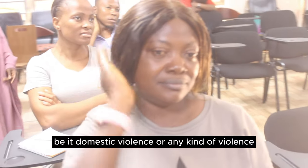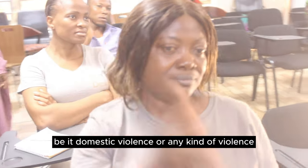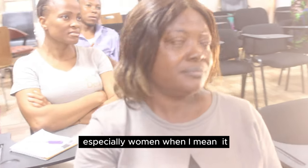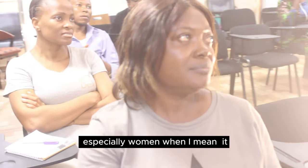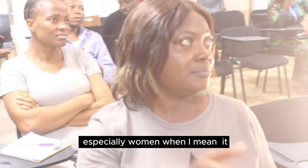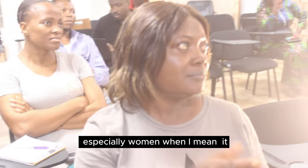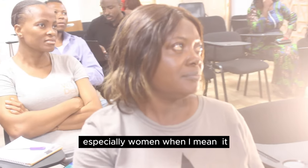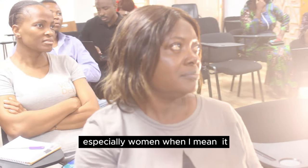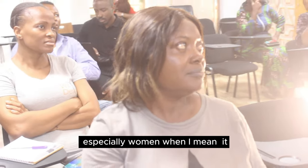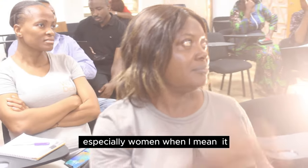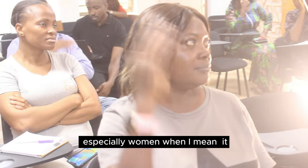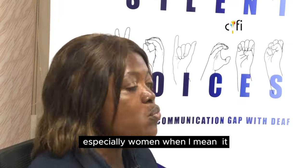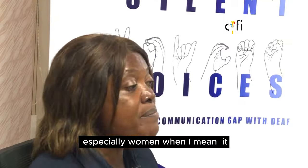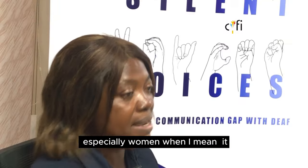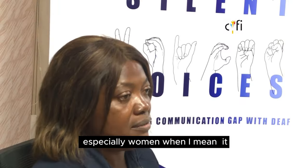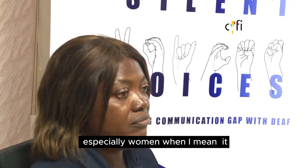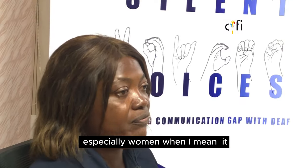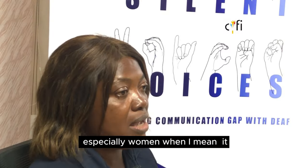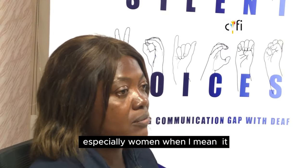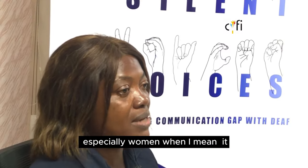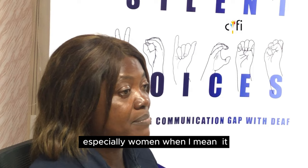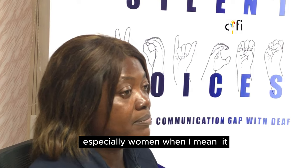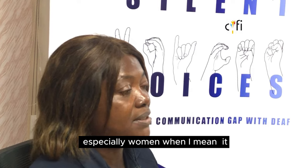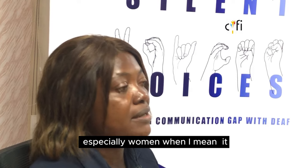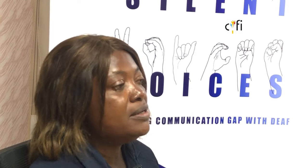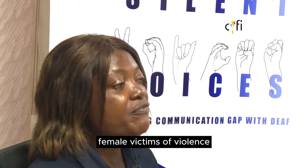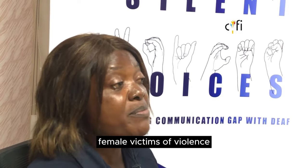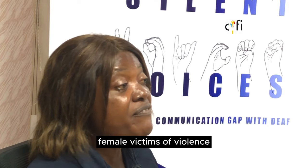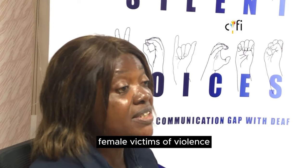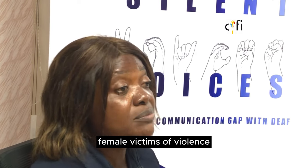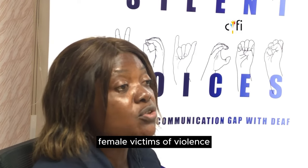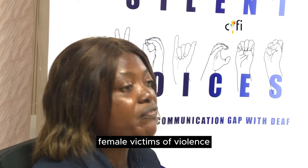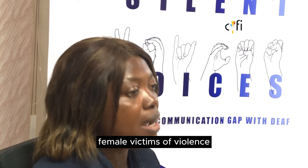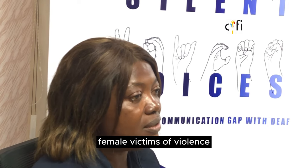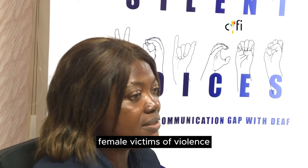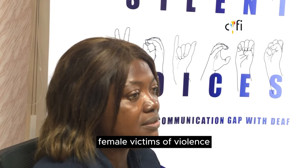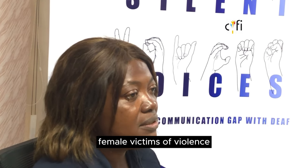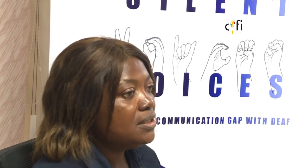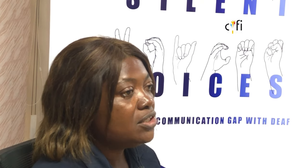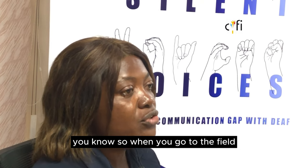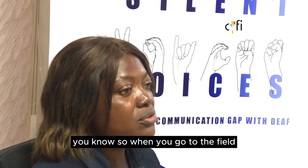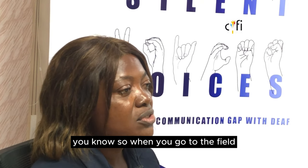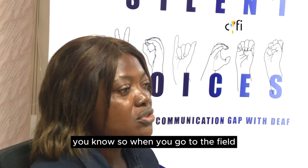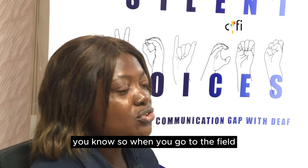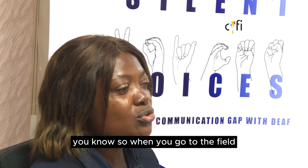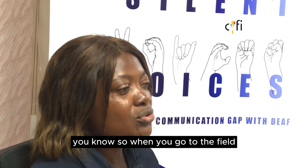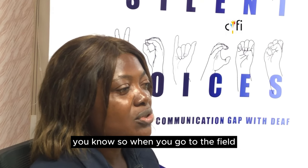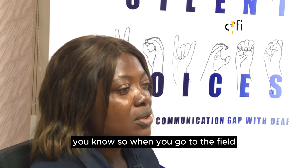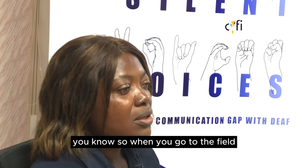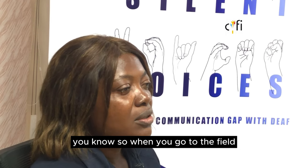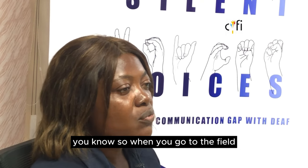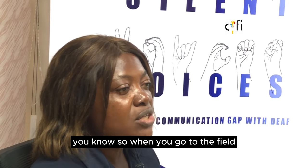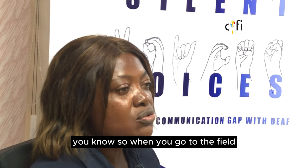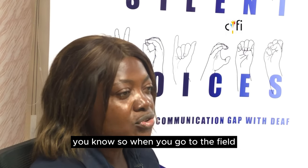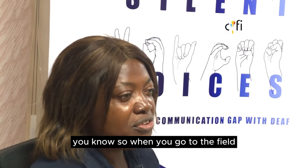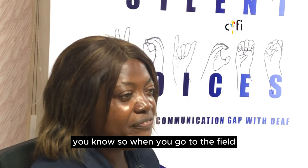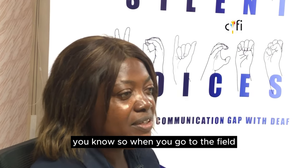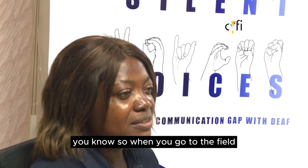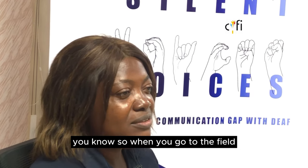violence, and especially women. When I mean, female victims of violence, So when you go to the field, you